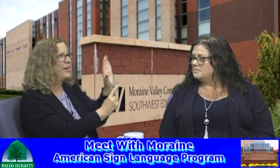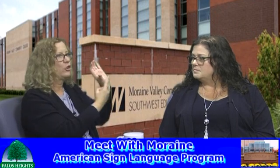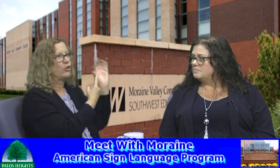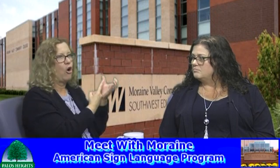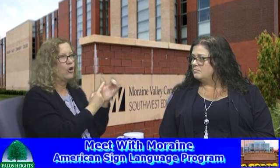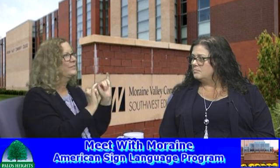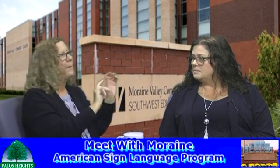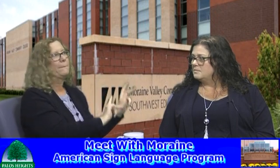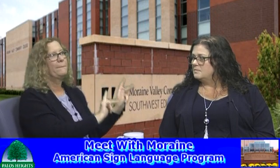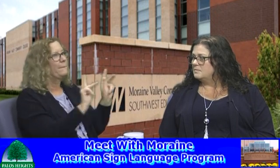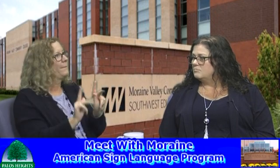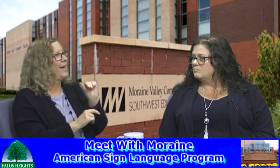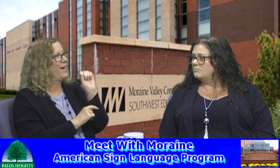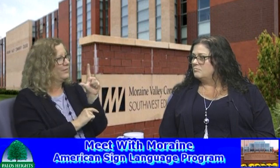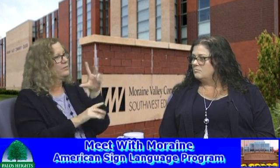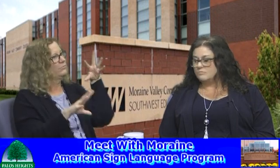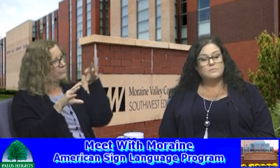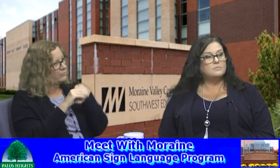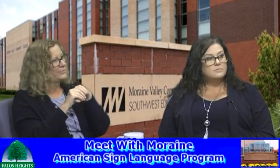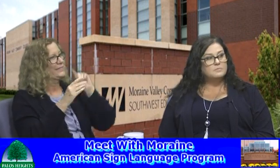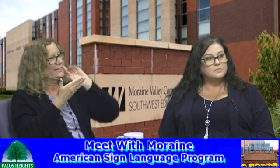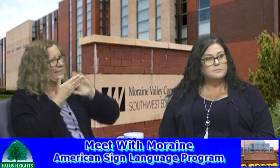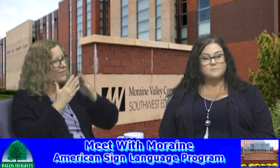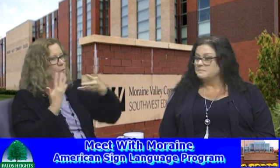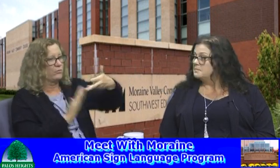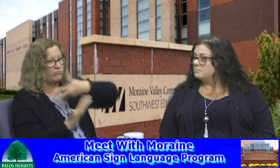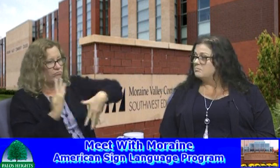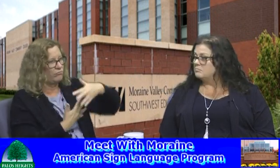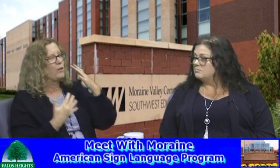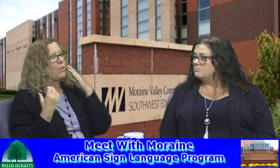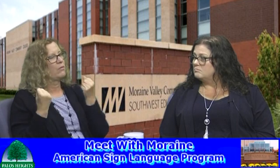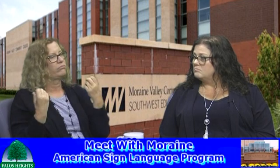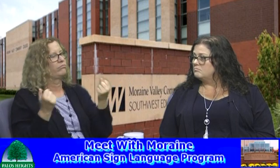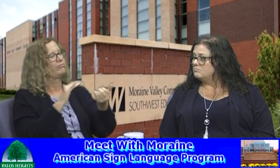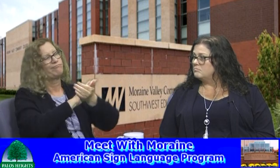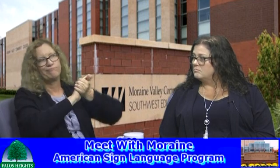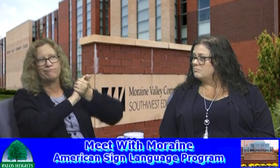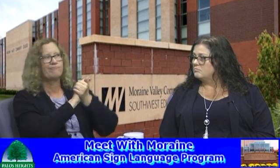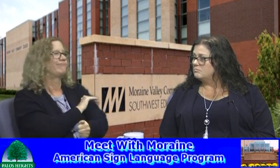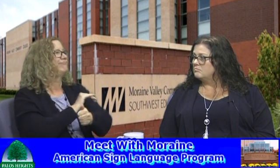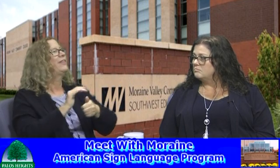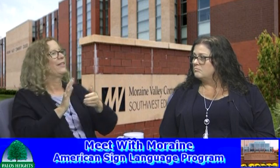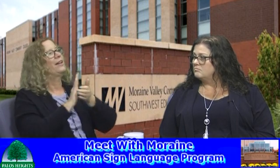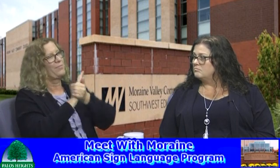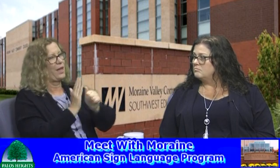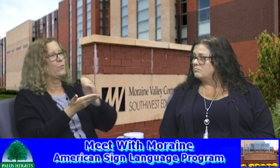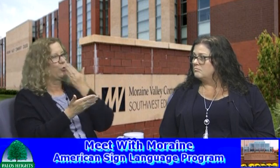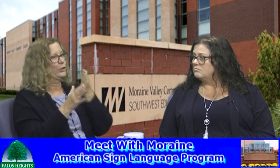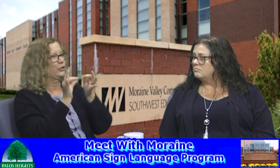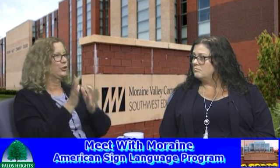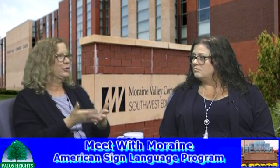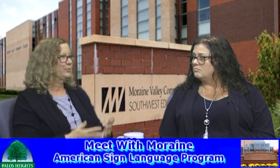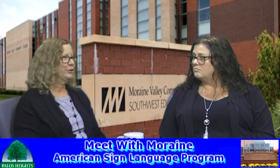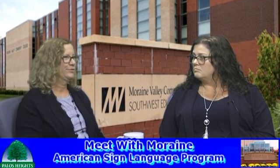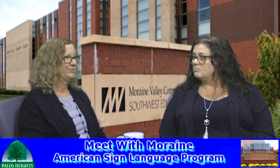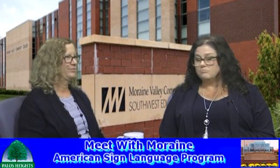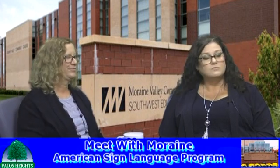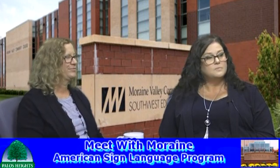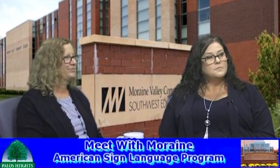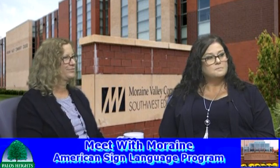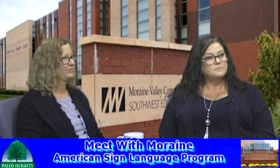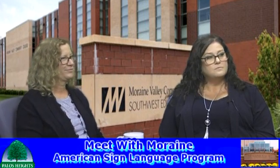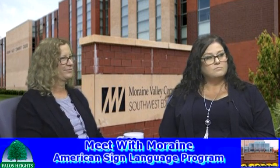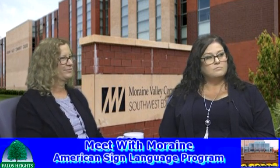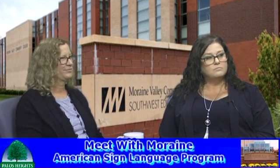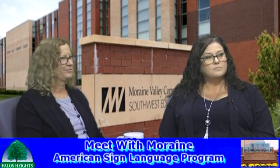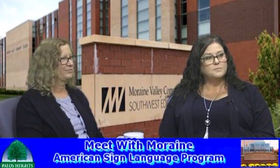who use that language to understand their culture. So that is a parallel to, being an interpreter and being a